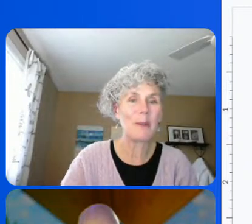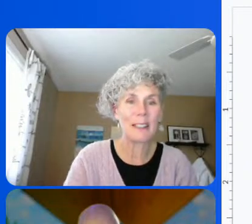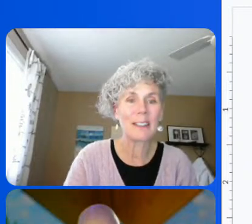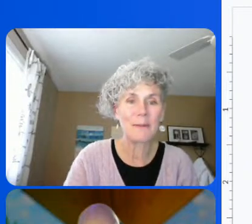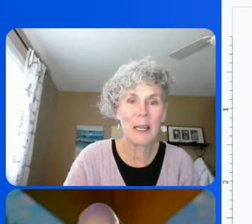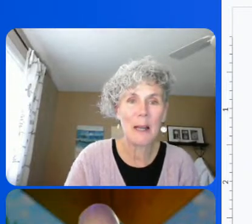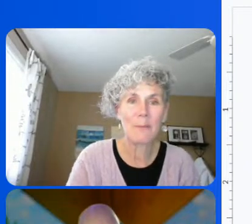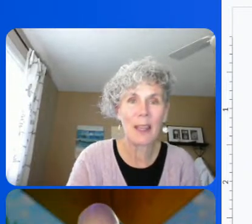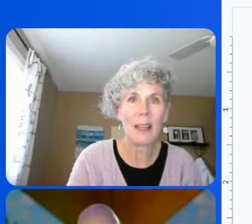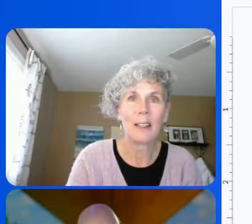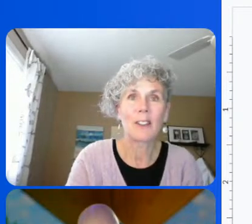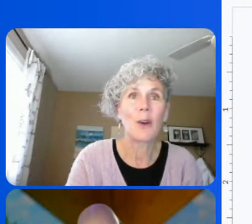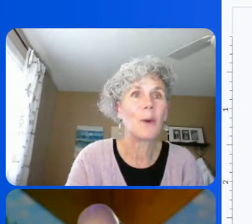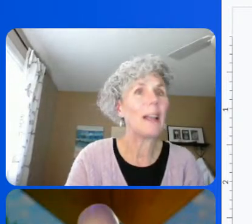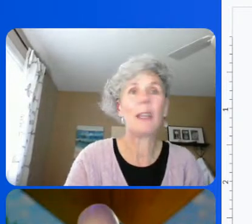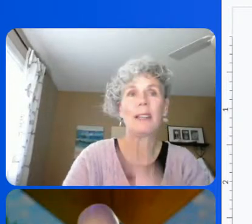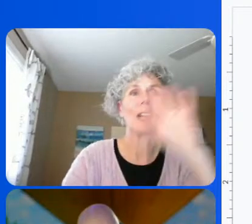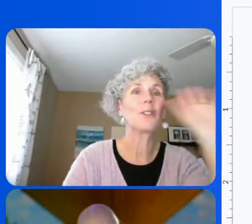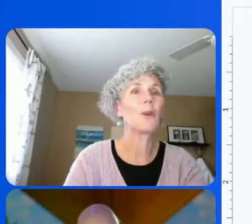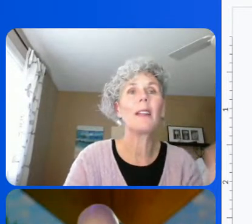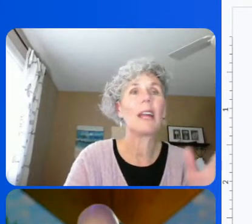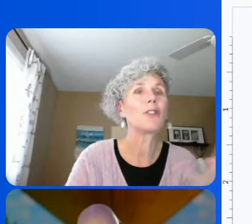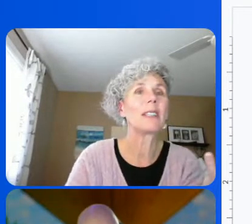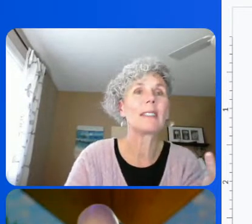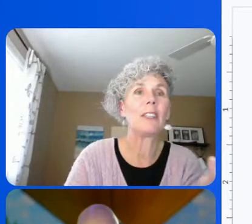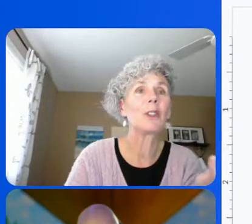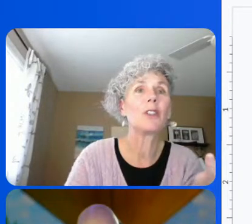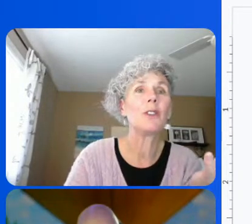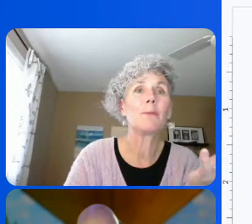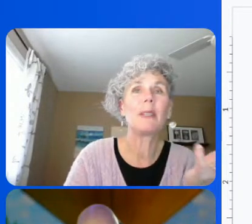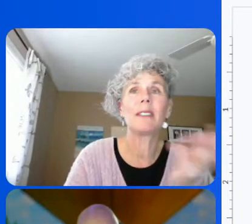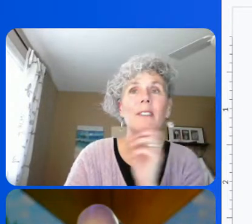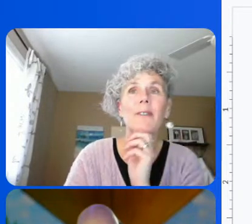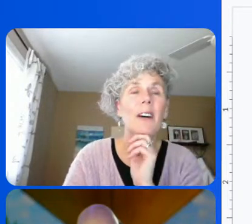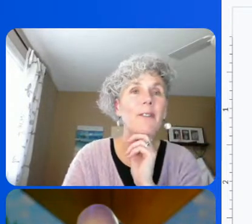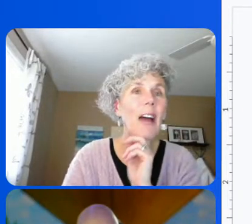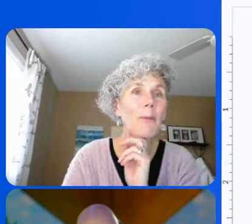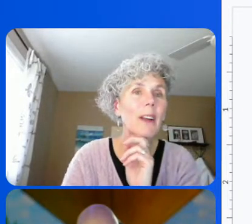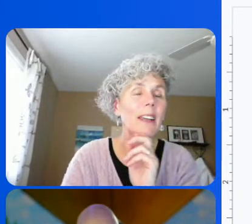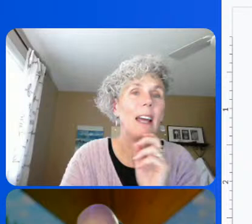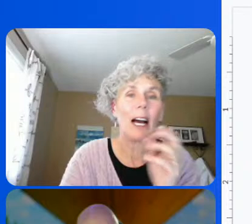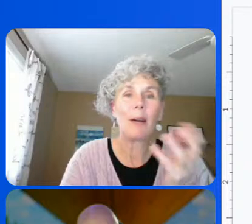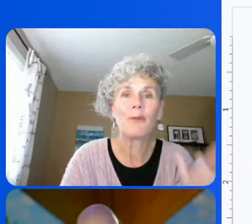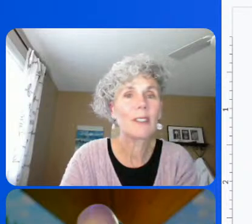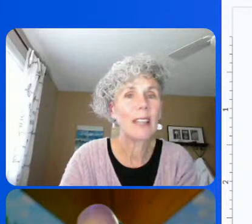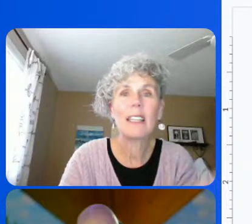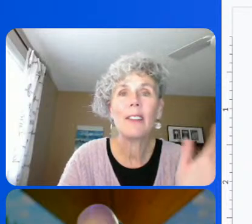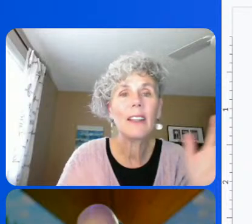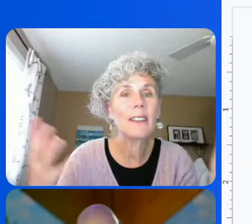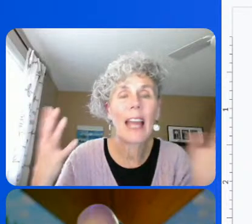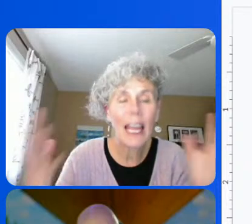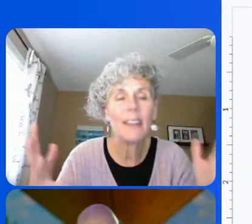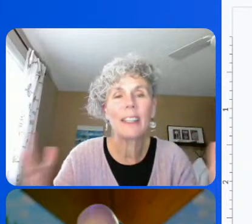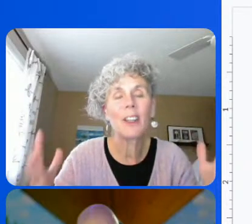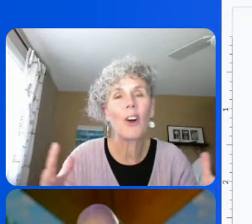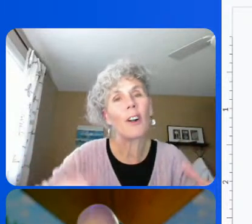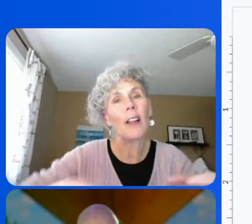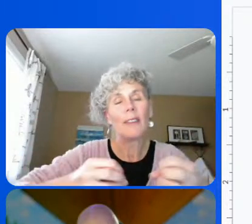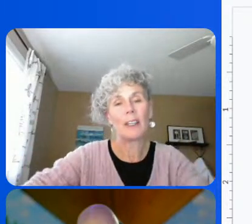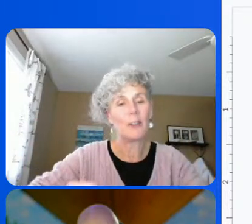miss. Yeah. So anyways, and so as you can see, you can use pieces of fabric, just anything at all that you